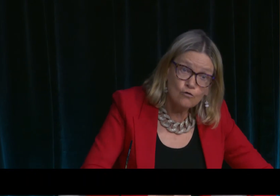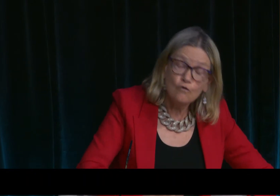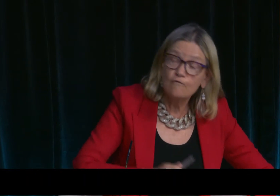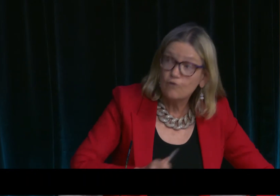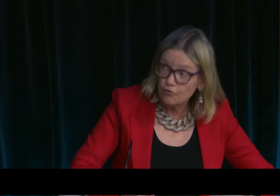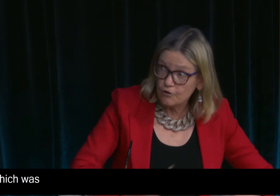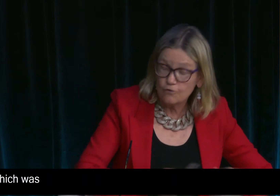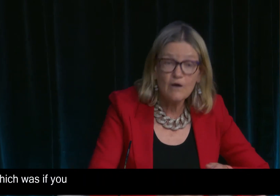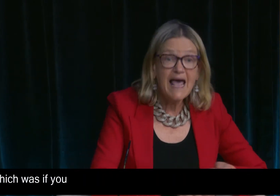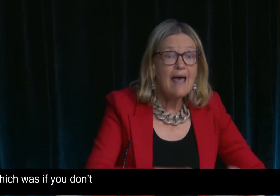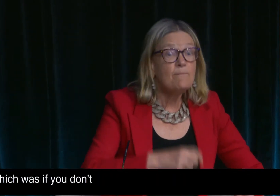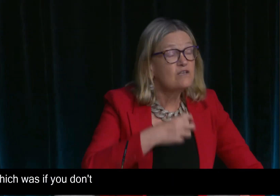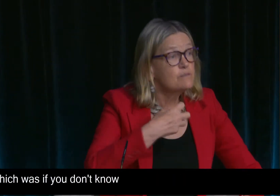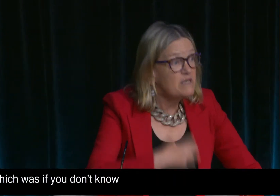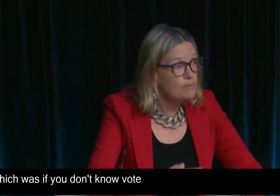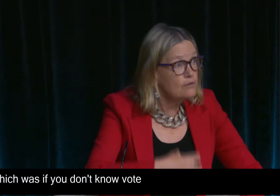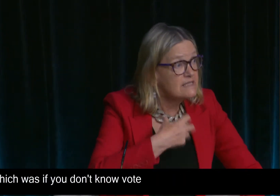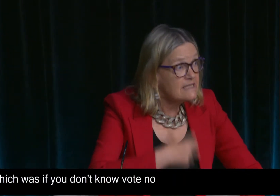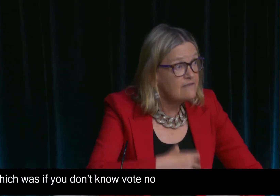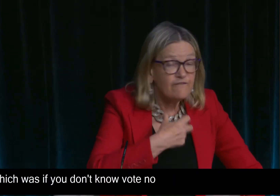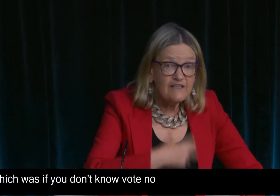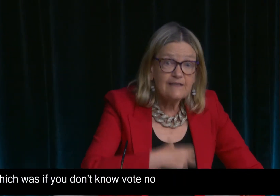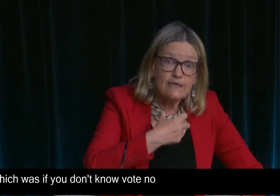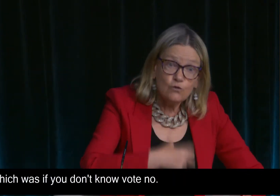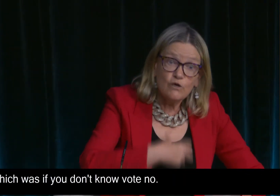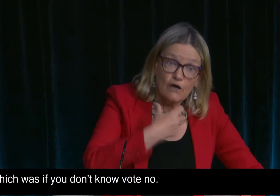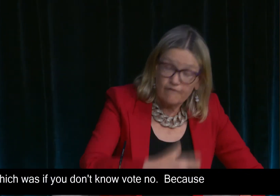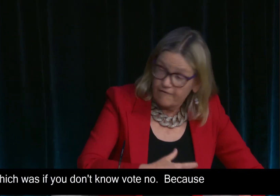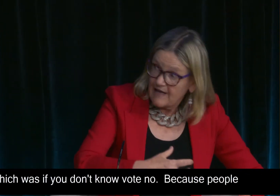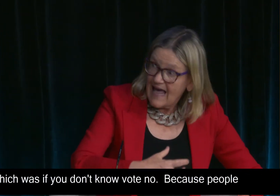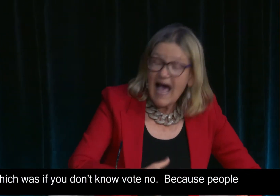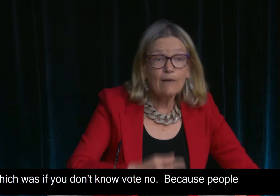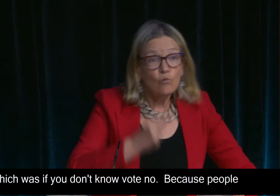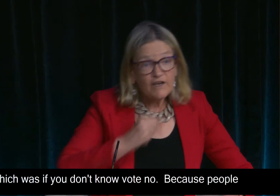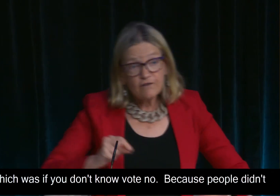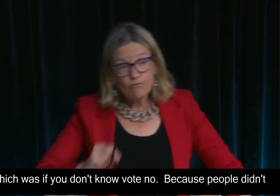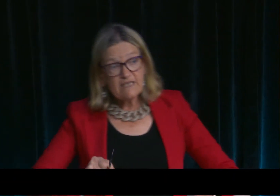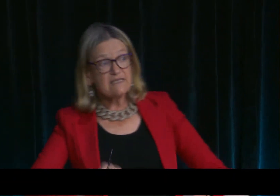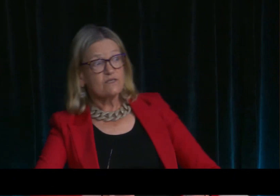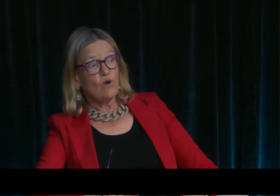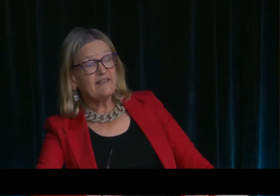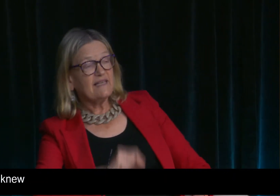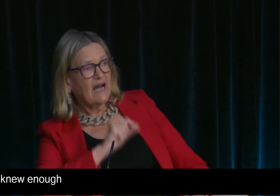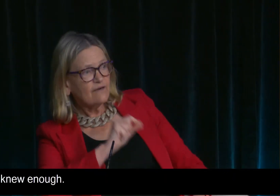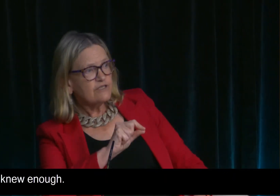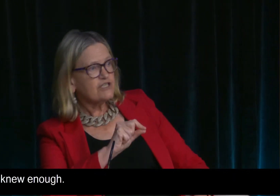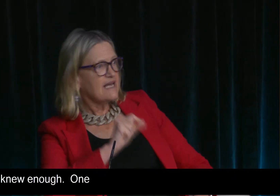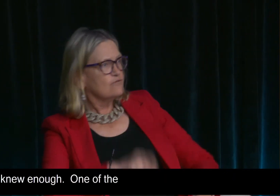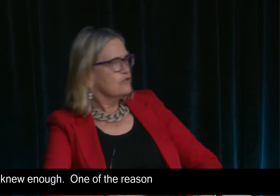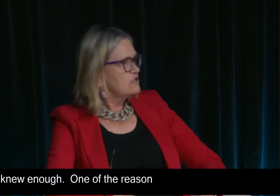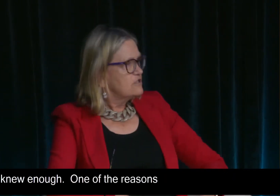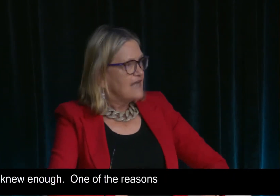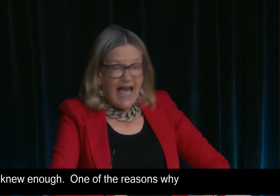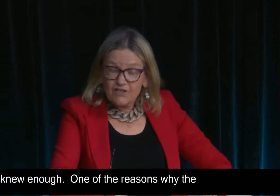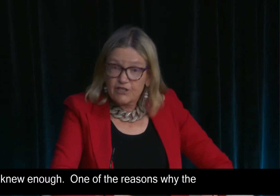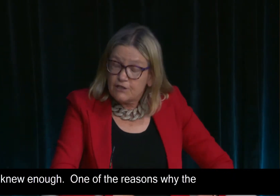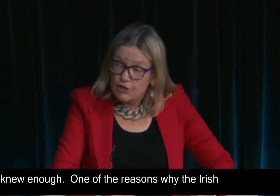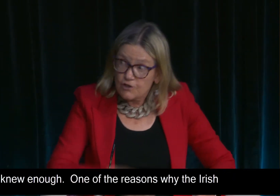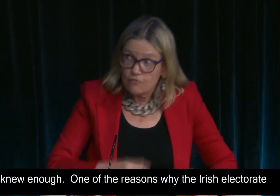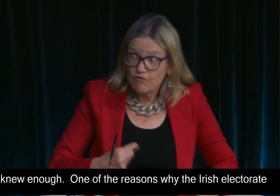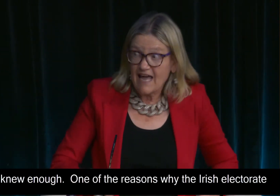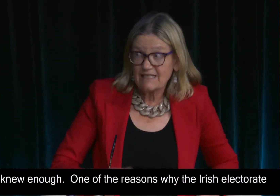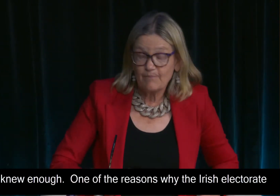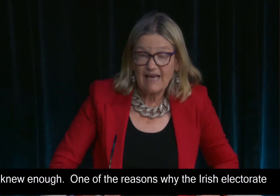don't know, vote no, because people didn't feel they knew enough. And one of the reasons why the Irish electorate